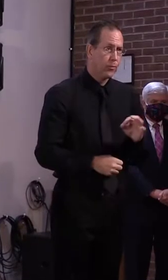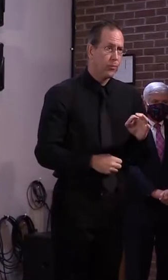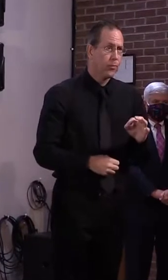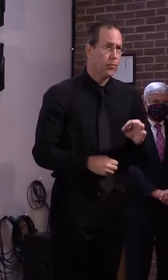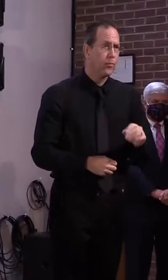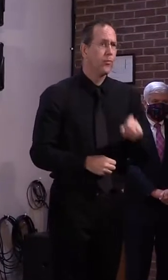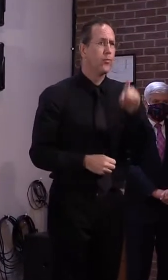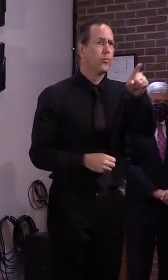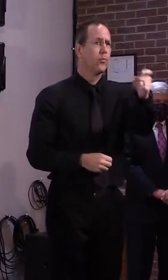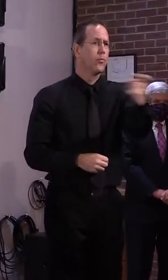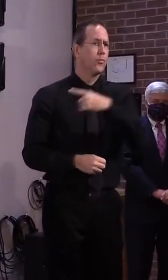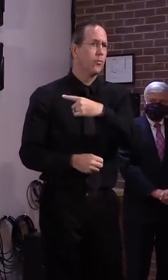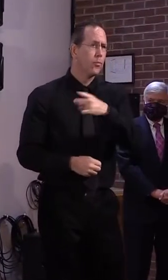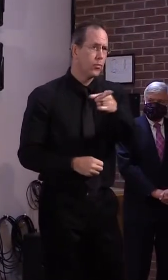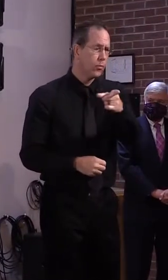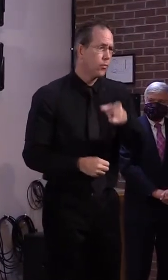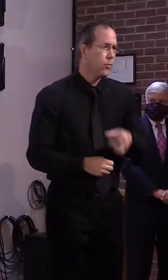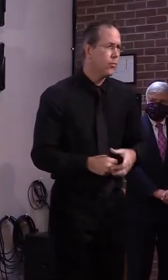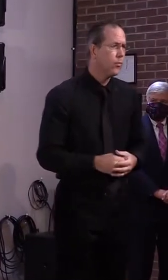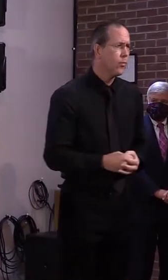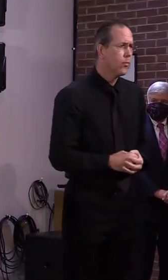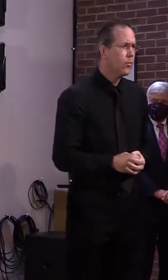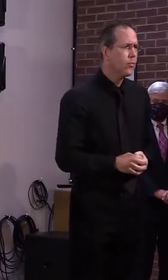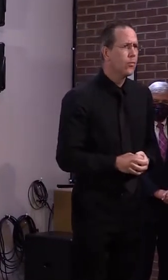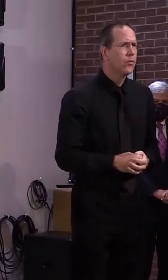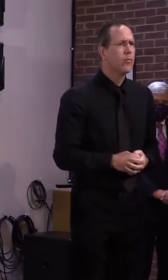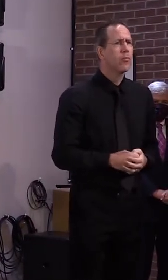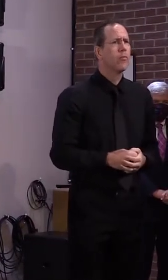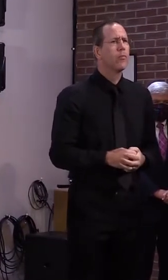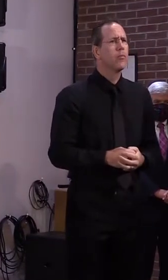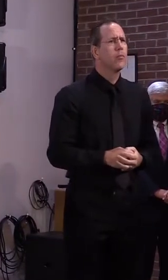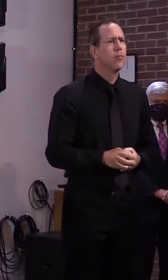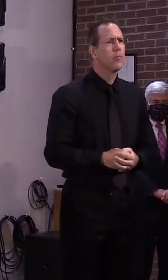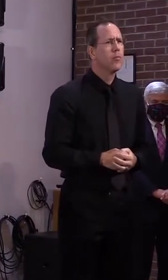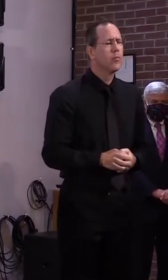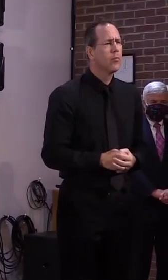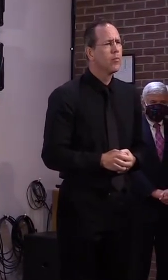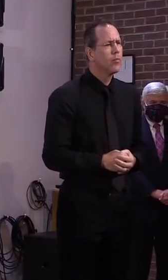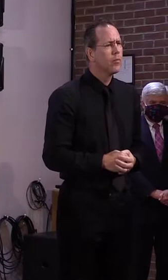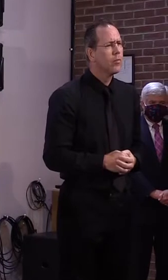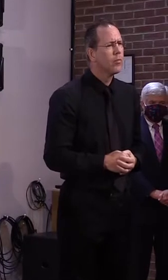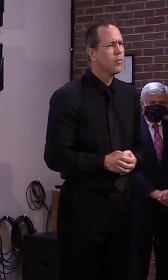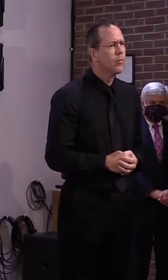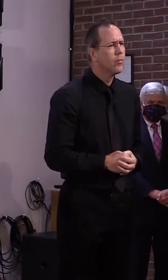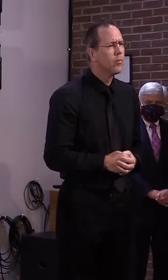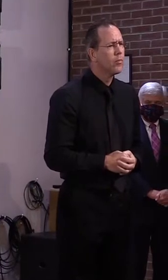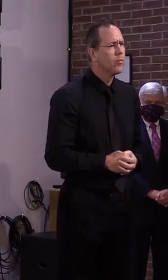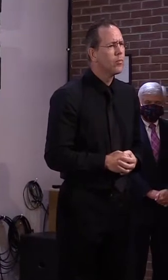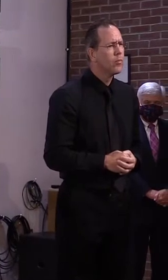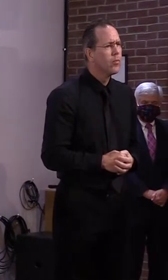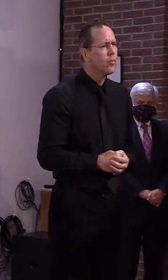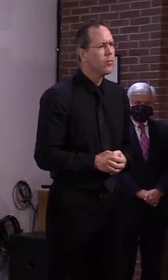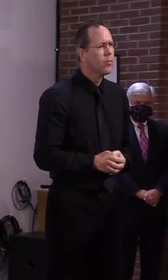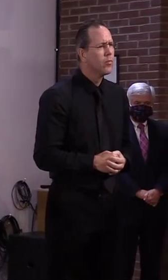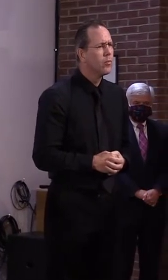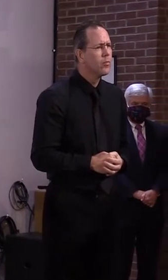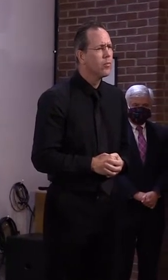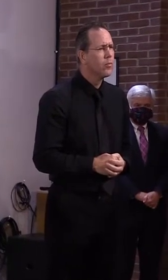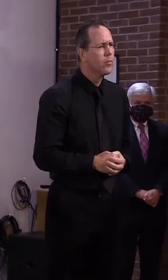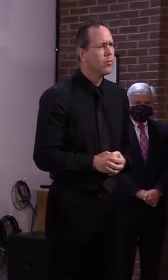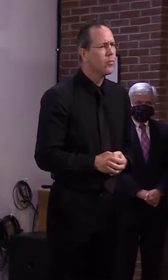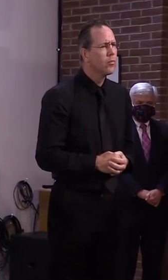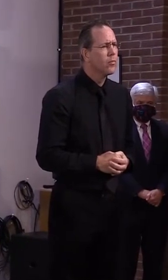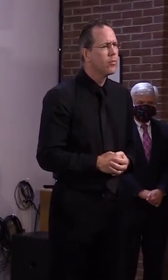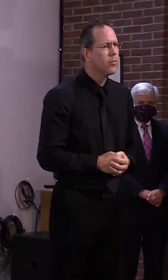Actually, in regards to the Killington situation, and on a separate issue with the